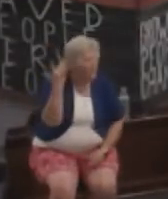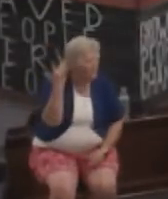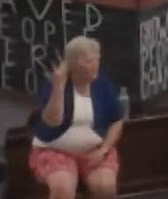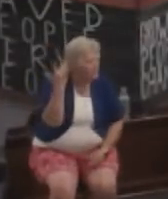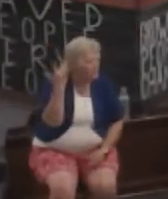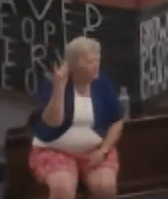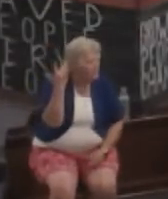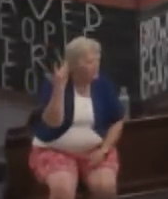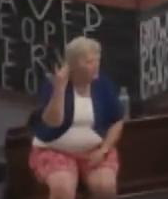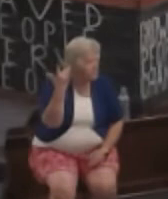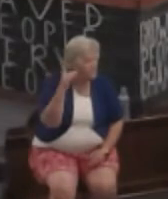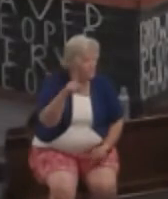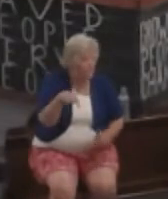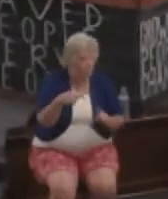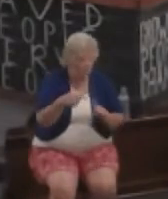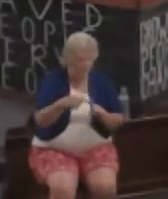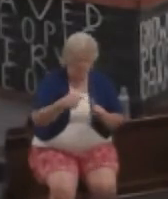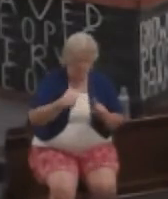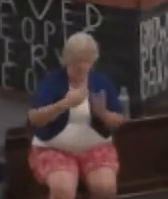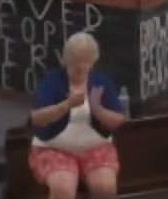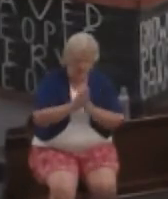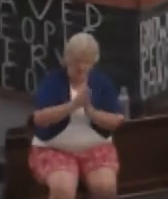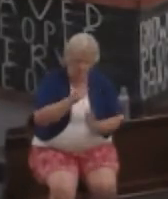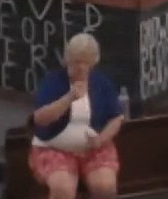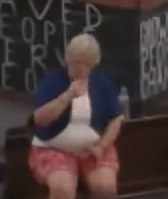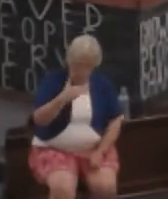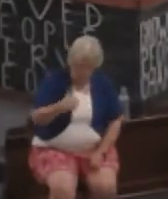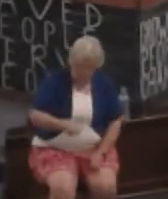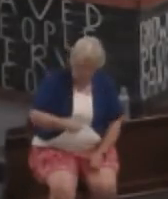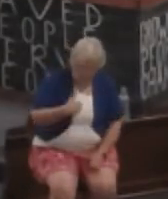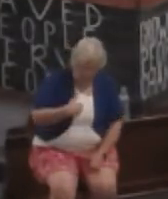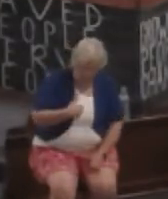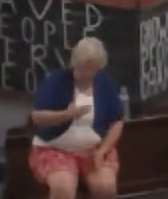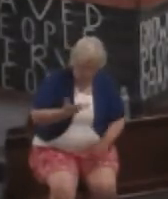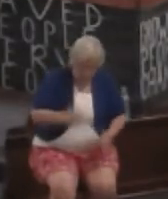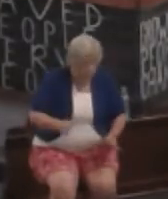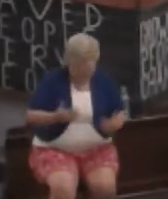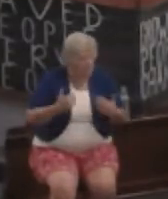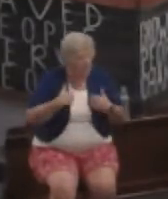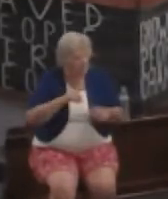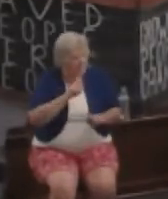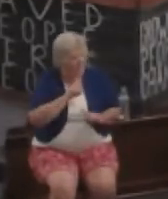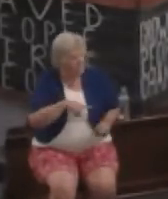that when we ask, who am I, that we already have the answer.